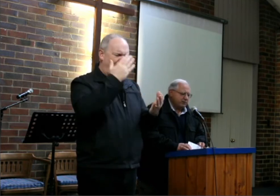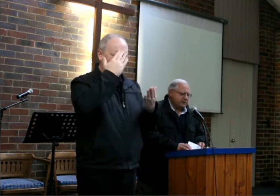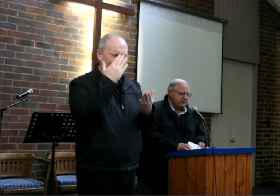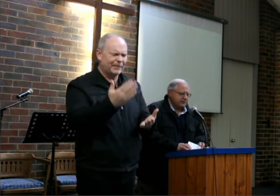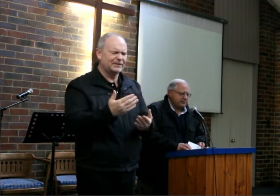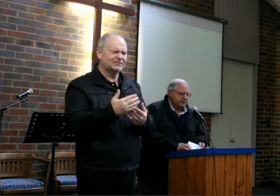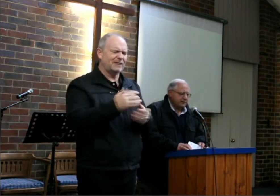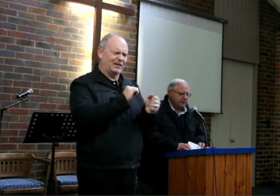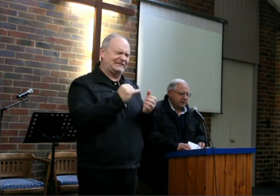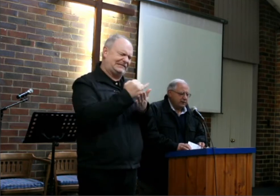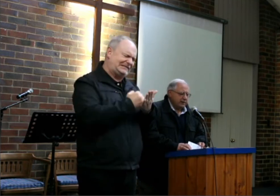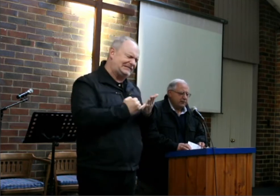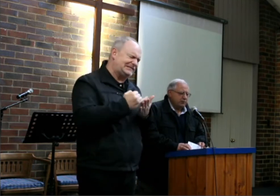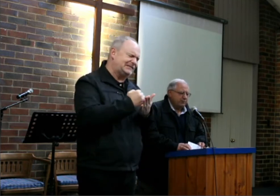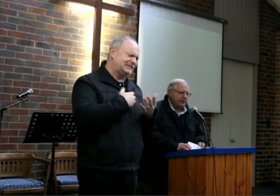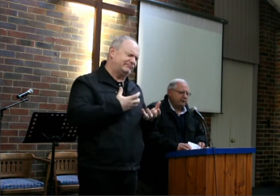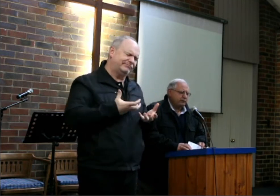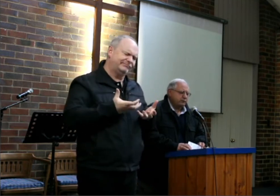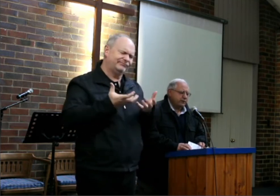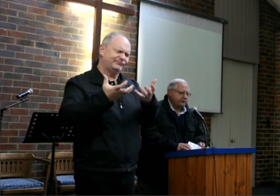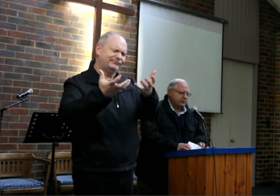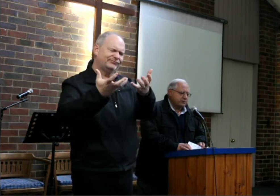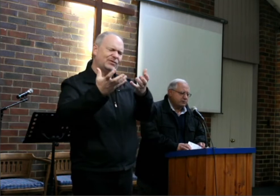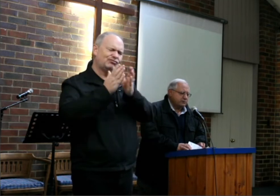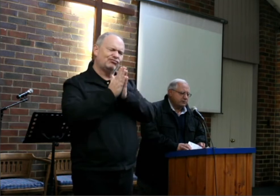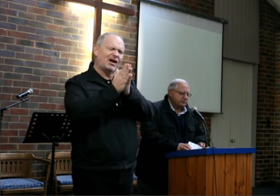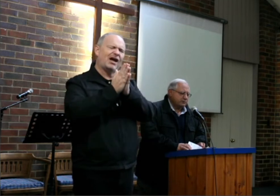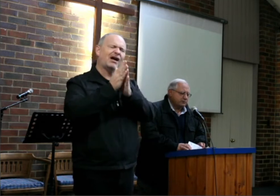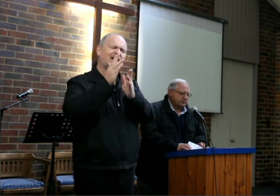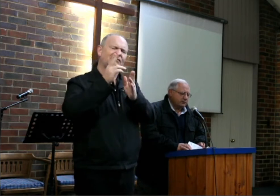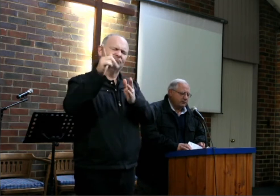and our sins, and we pray for forgiveness, Lord.